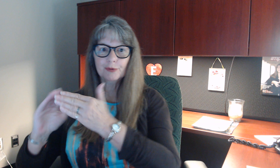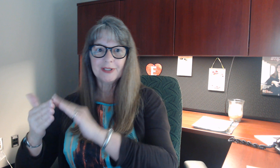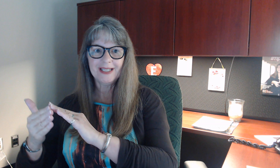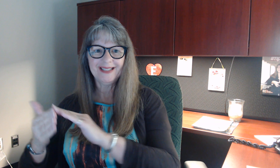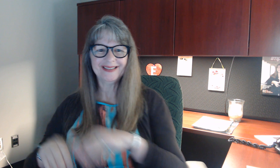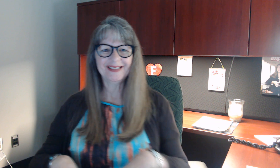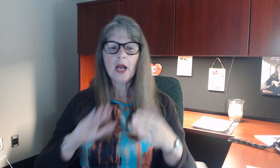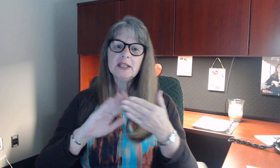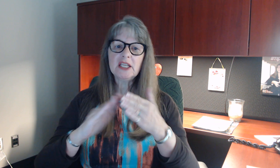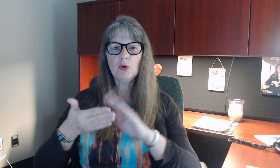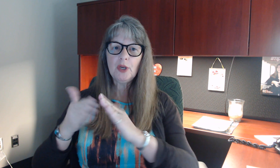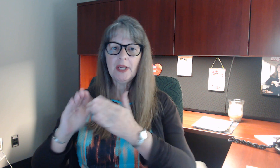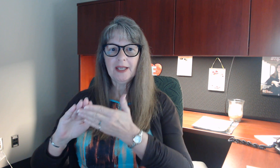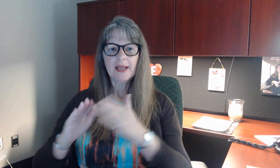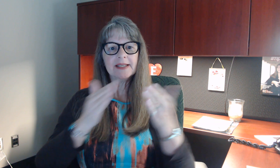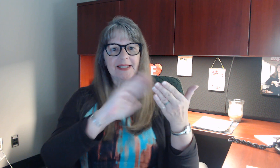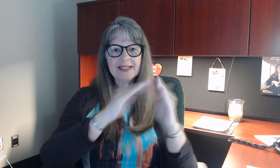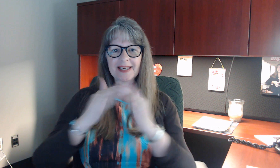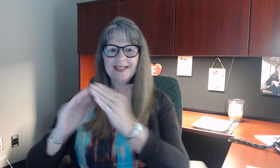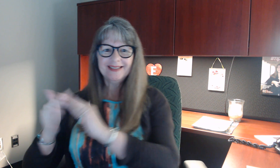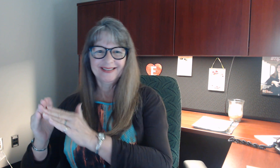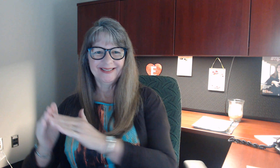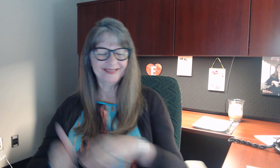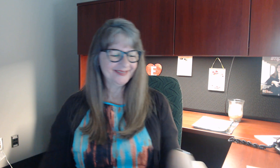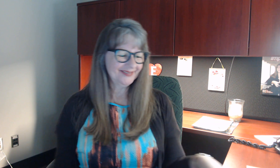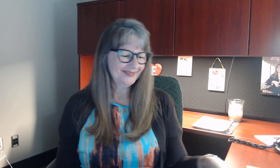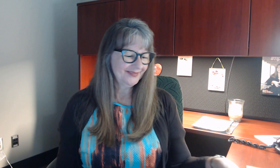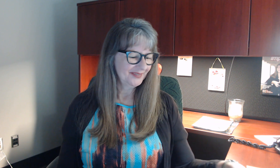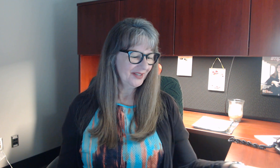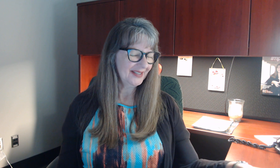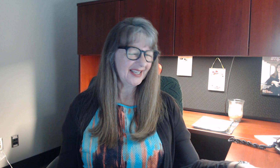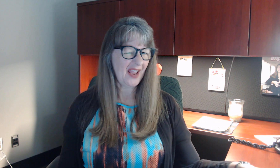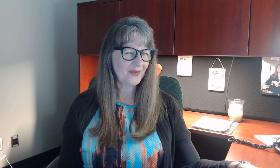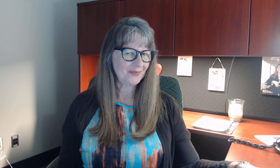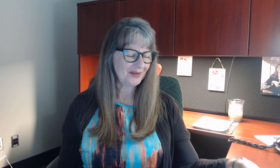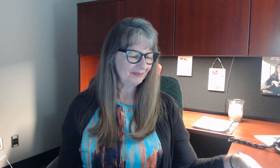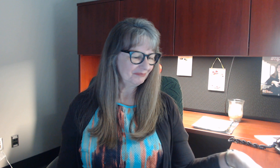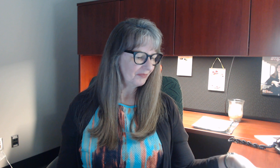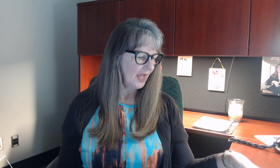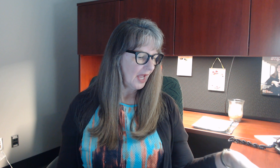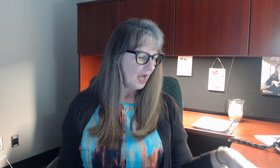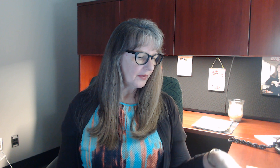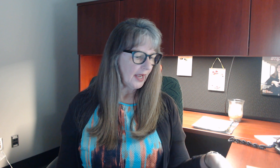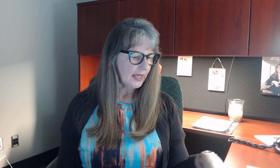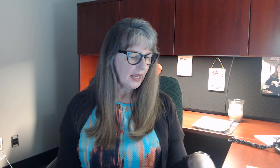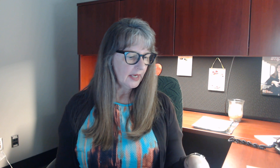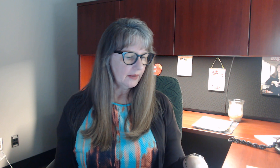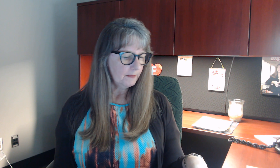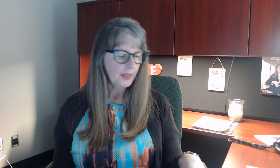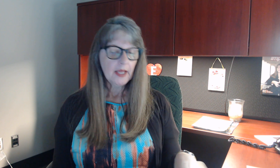City. What's a community? City. See, have fun with it. Okay.